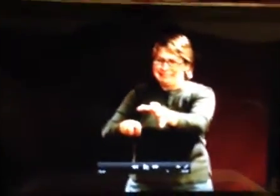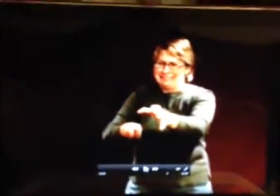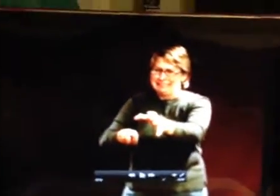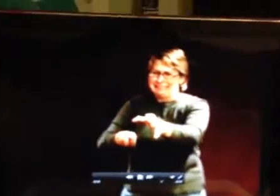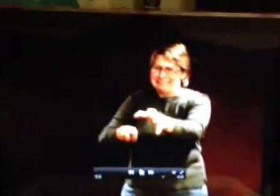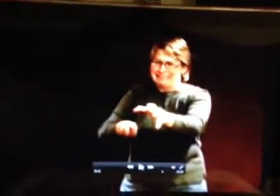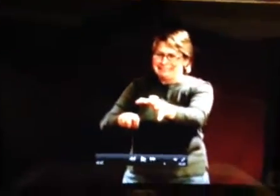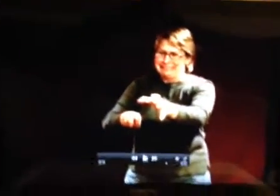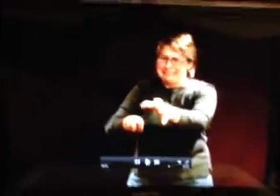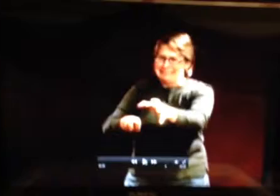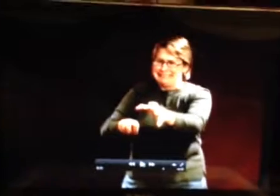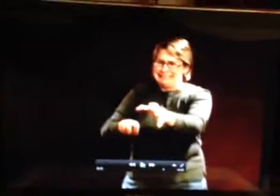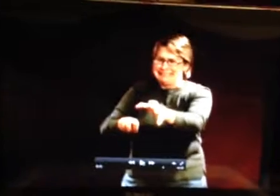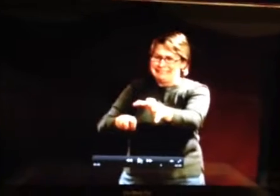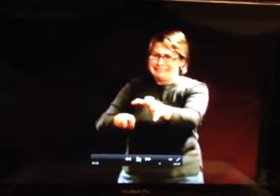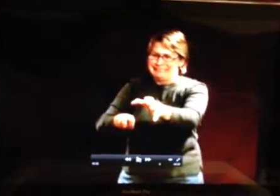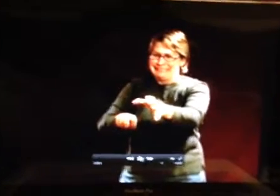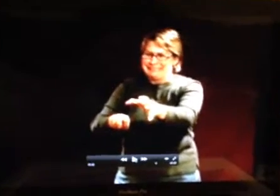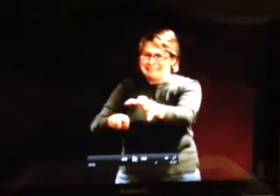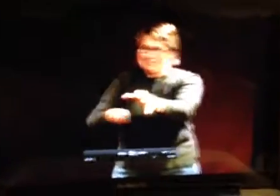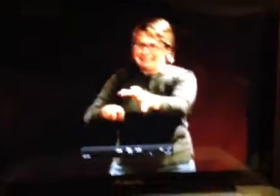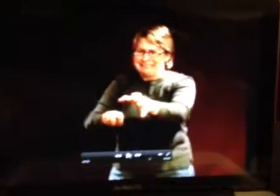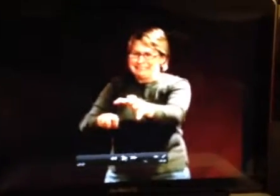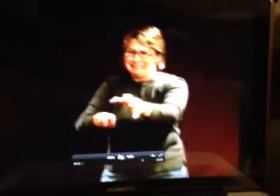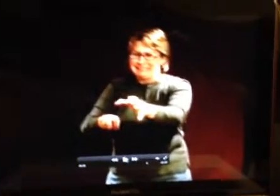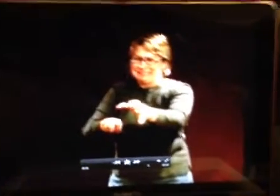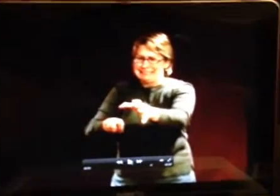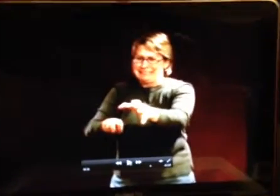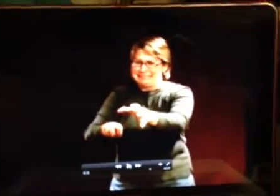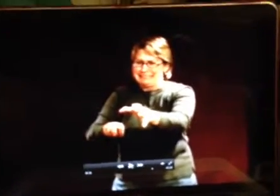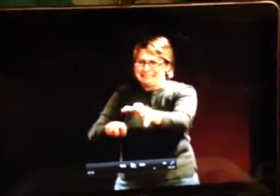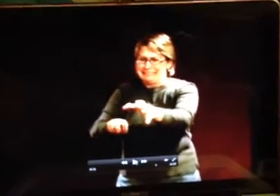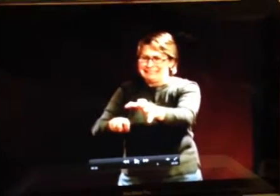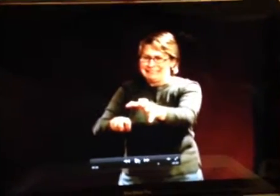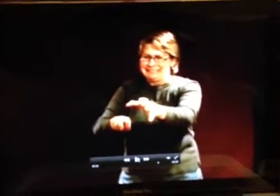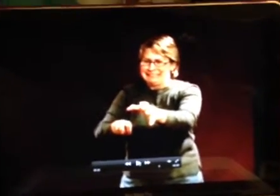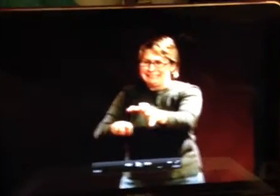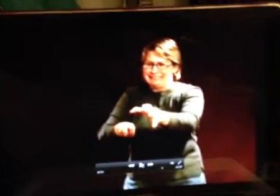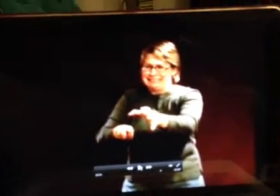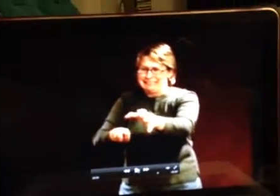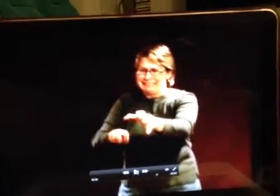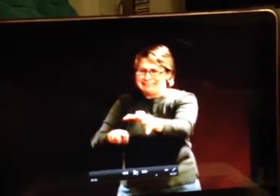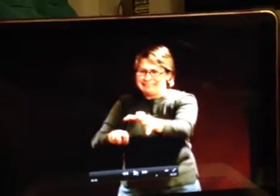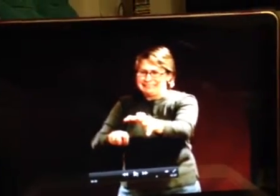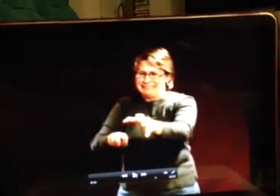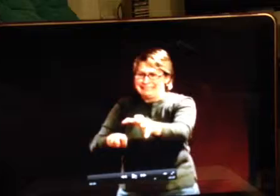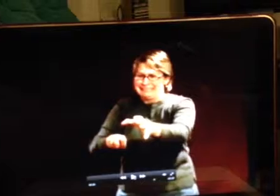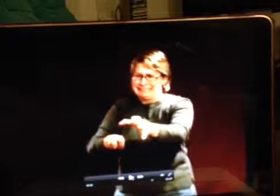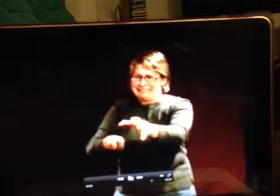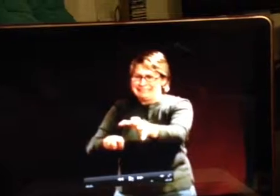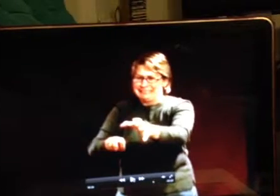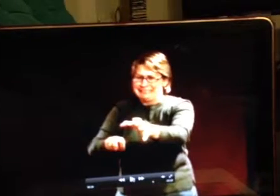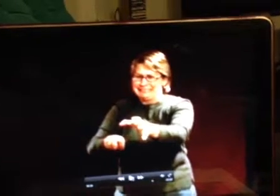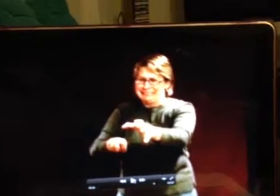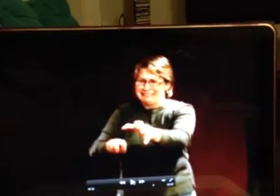So my son wouldn't listen to me, he wouldn't move, and he wouldn't pay attention to me, so I tapped him with my paddle and I said, "You need to paddle, you need to paddle," and he